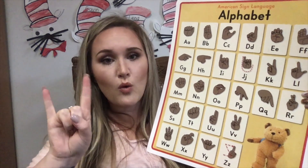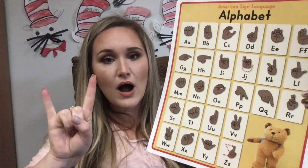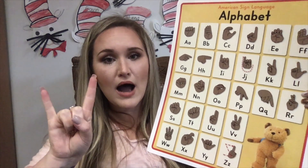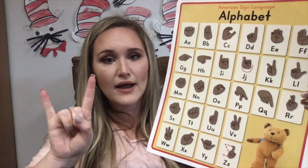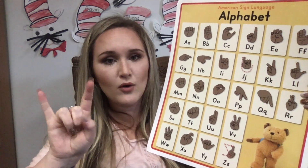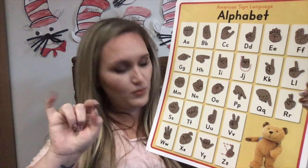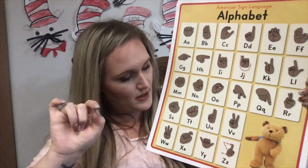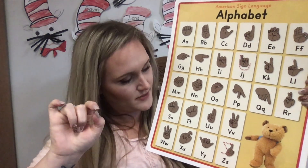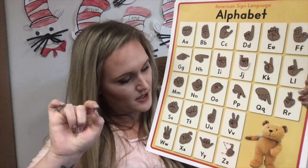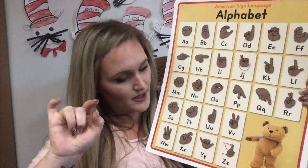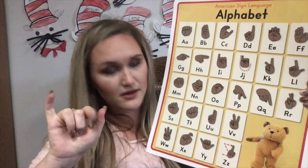Y, oh, I'm sorry.